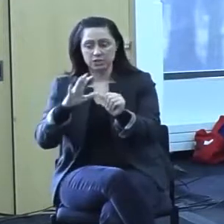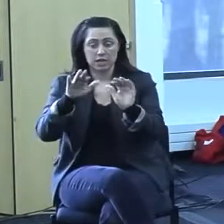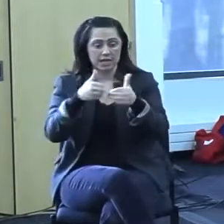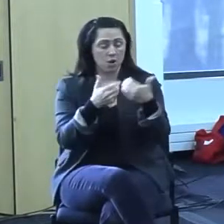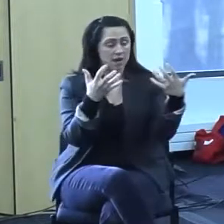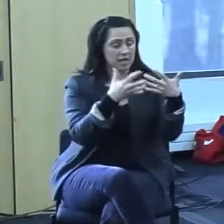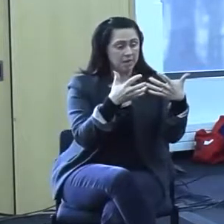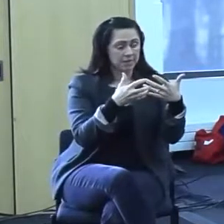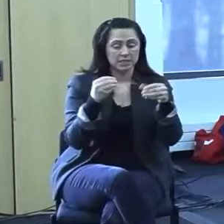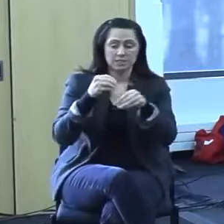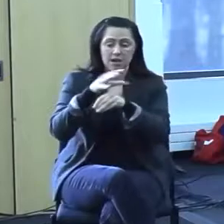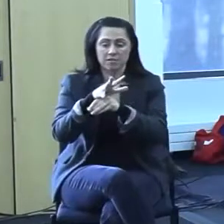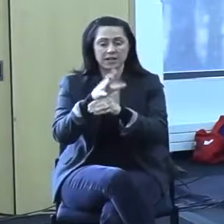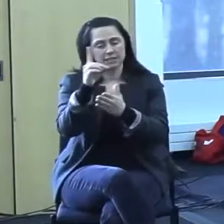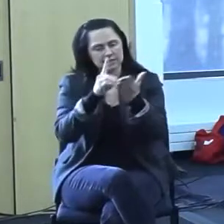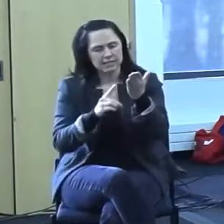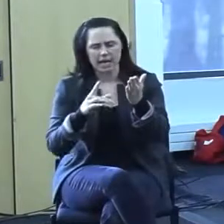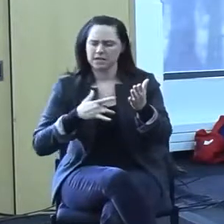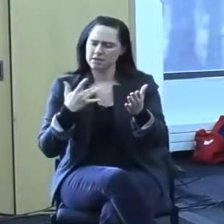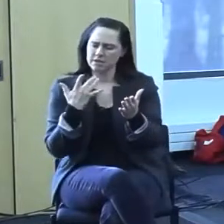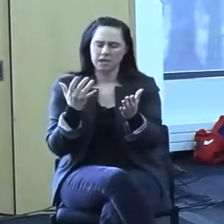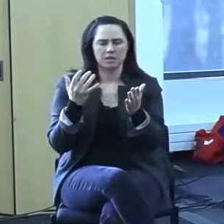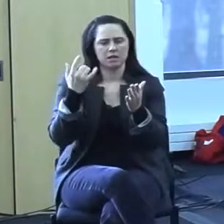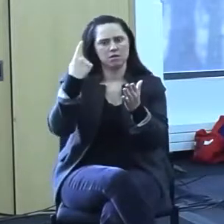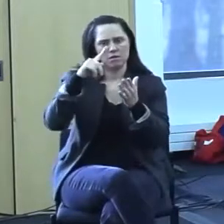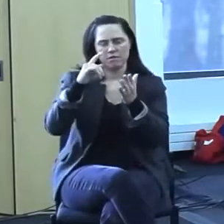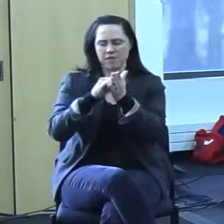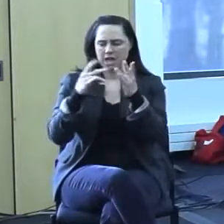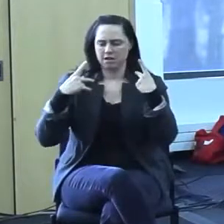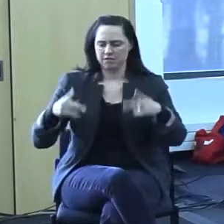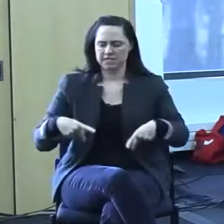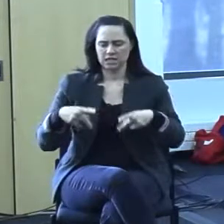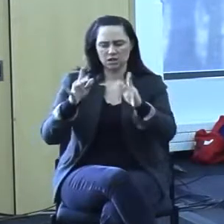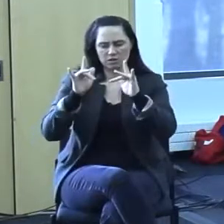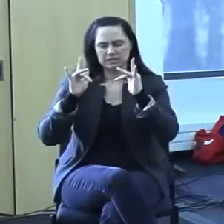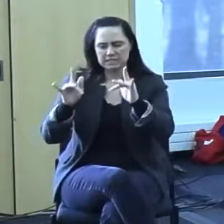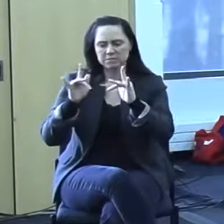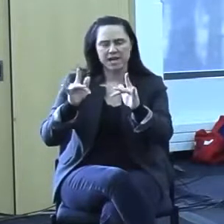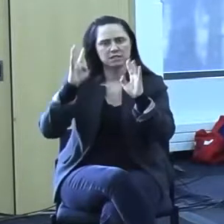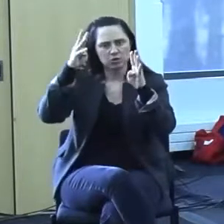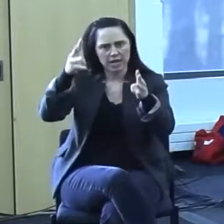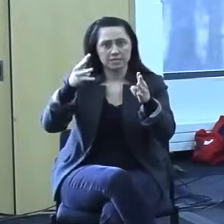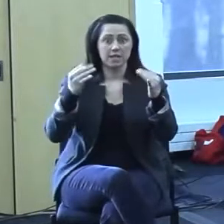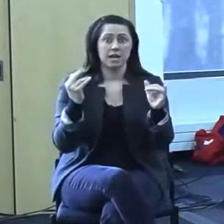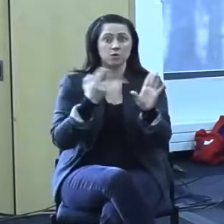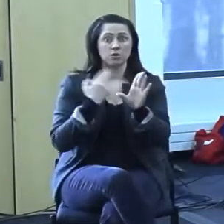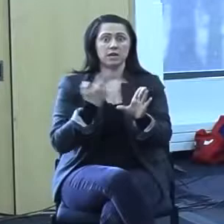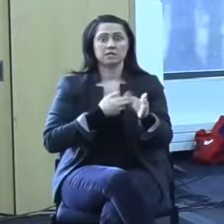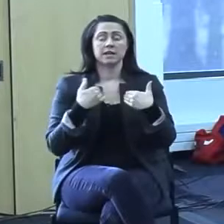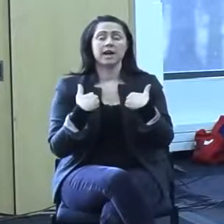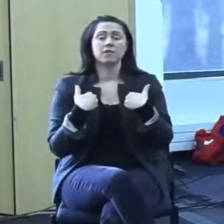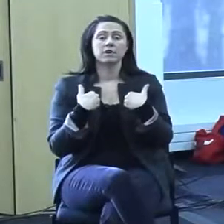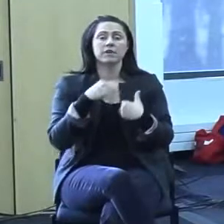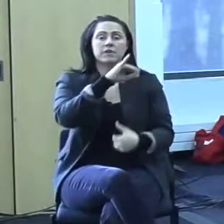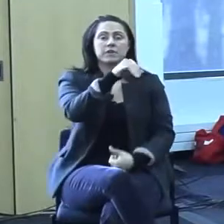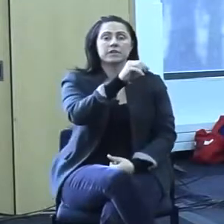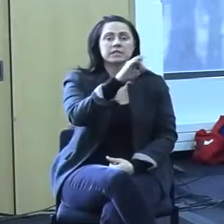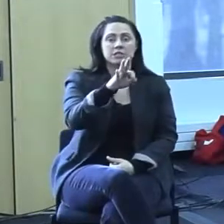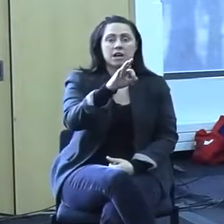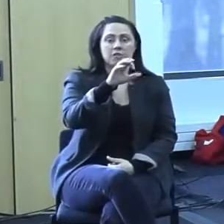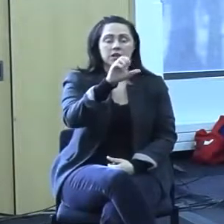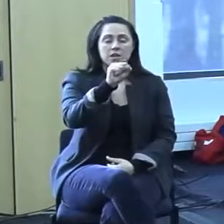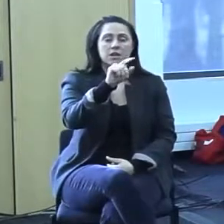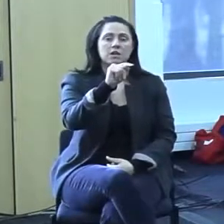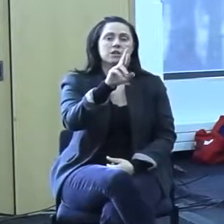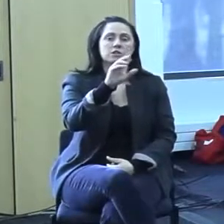accommodations affect the design and feeling that a physical space creates. Now joining us, we have Jeff